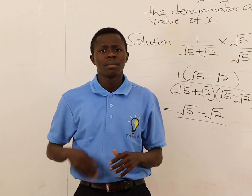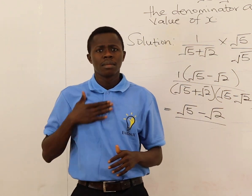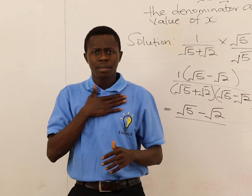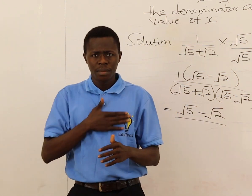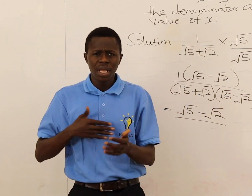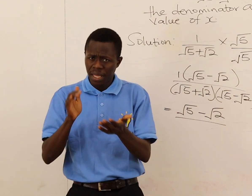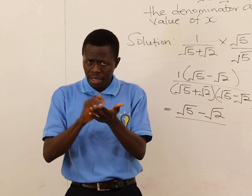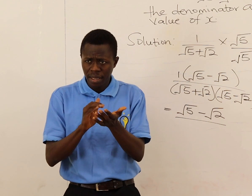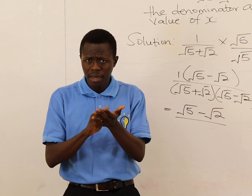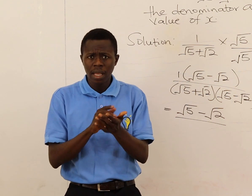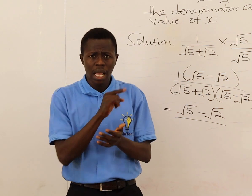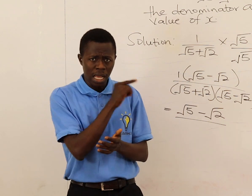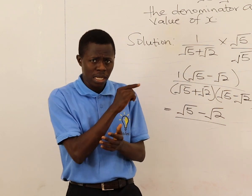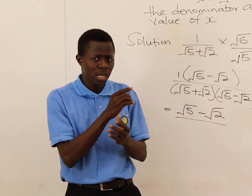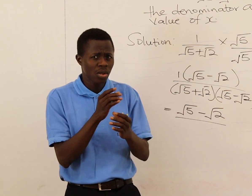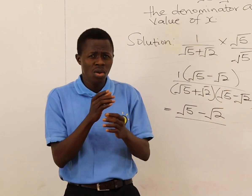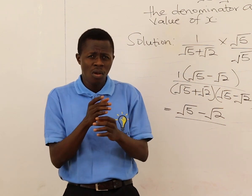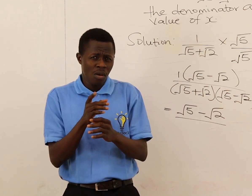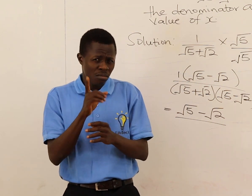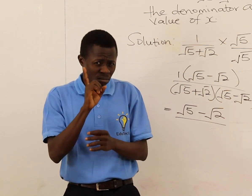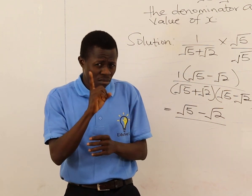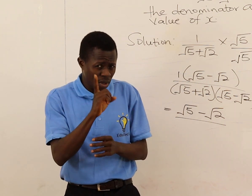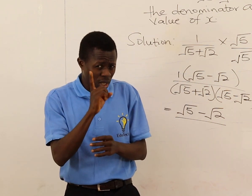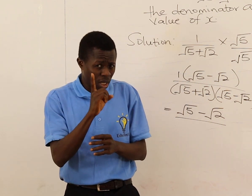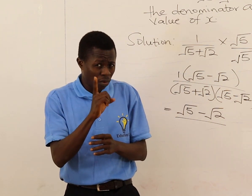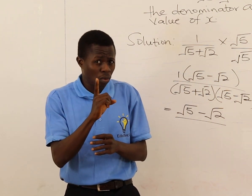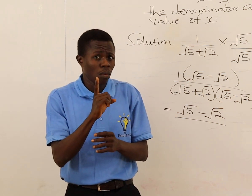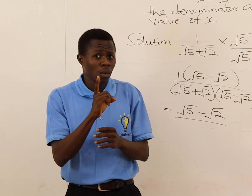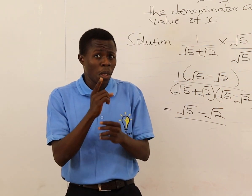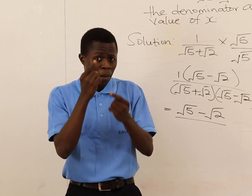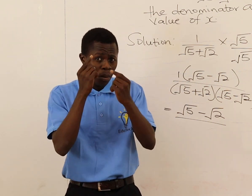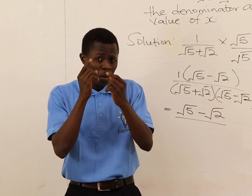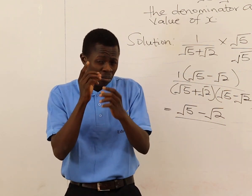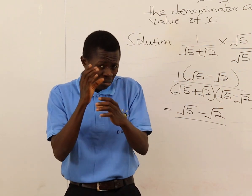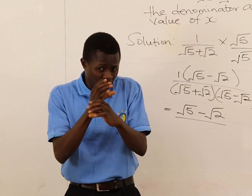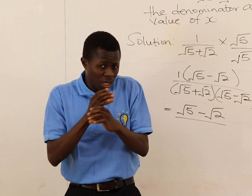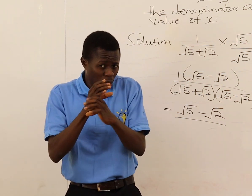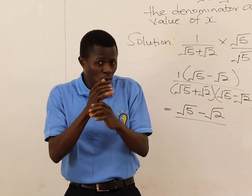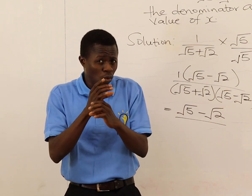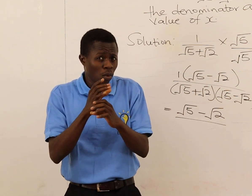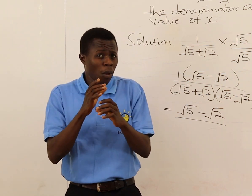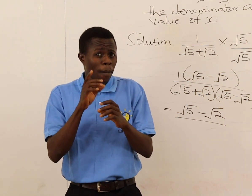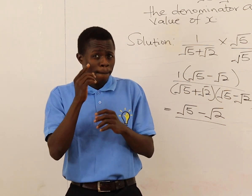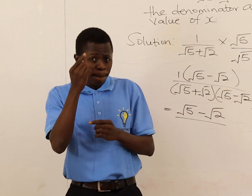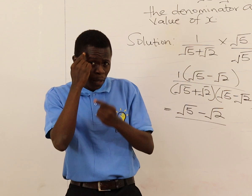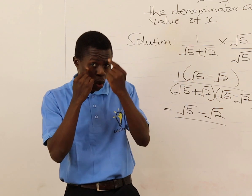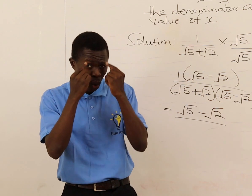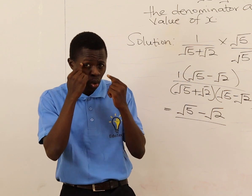if you mistakenly forget to bring the negative sign, then your answer will be